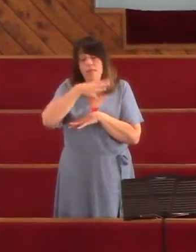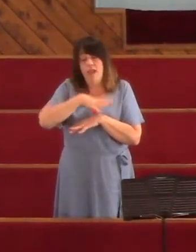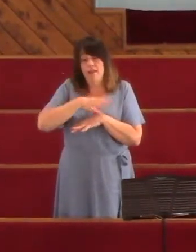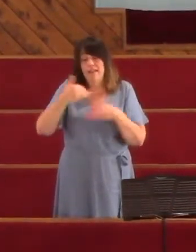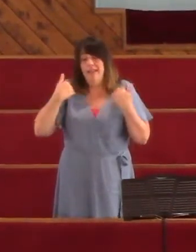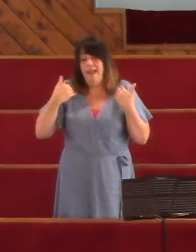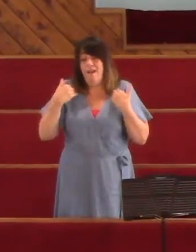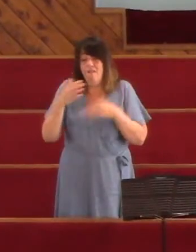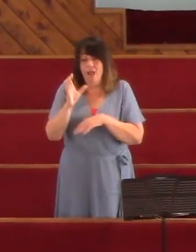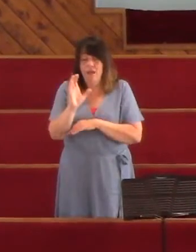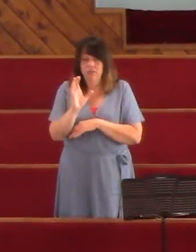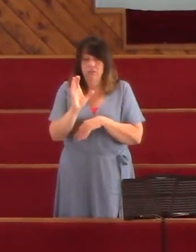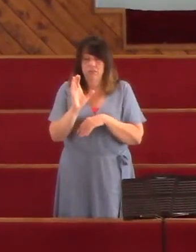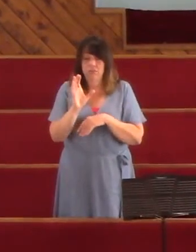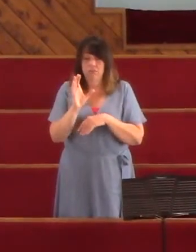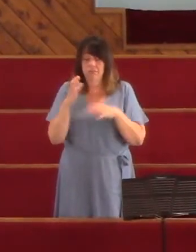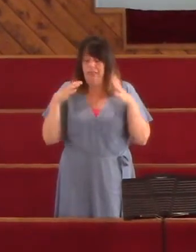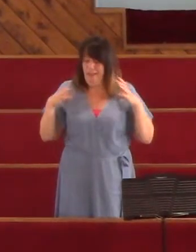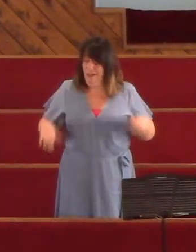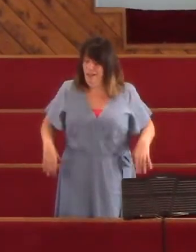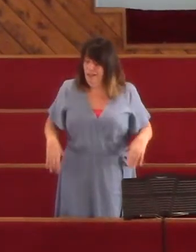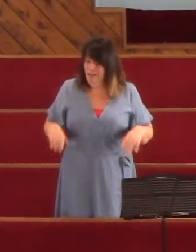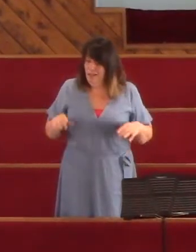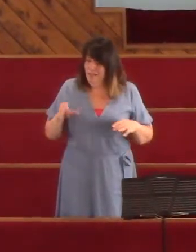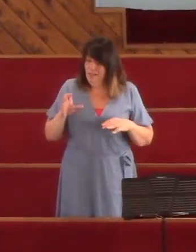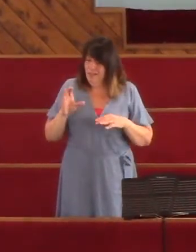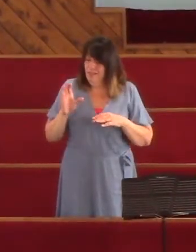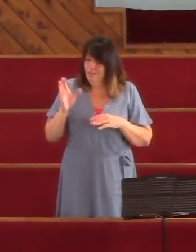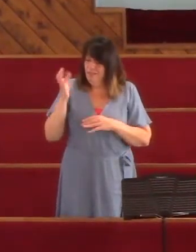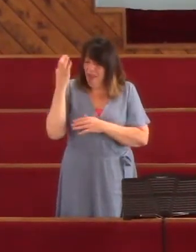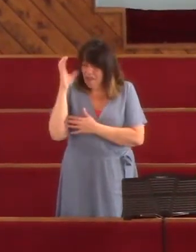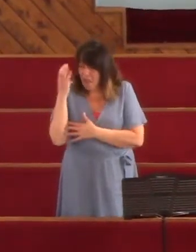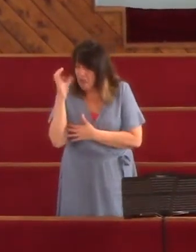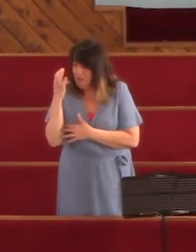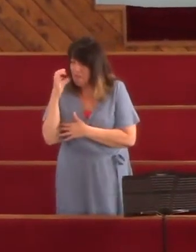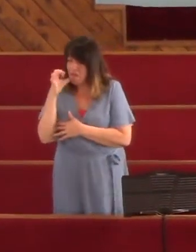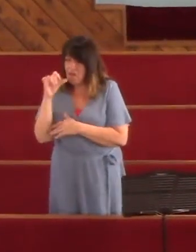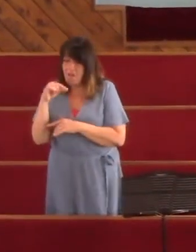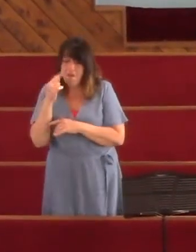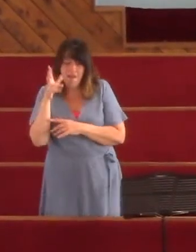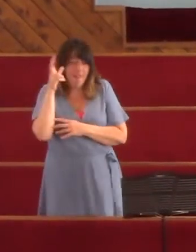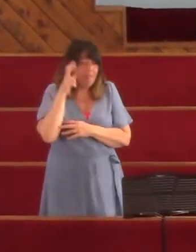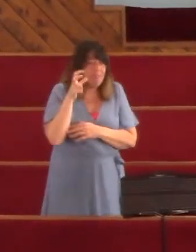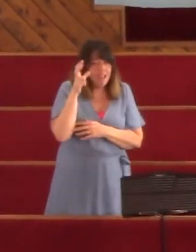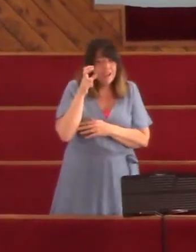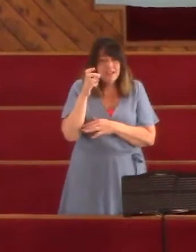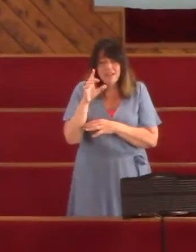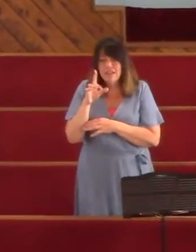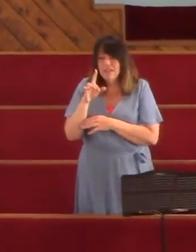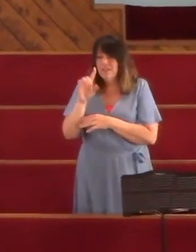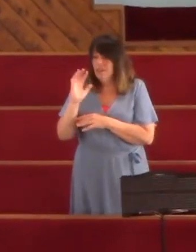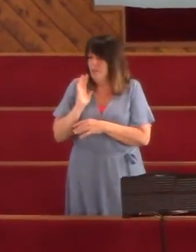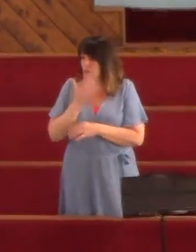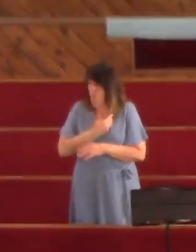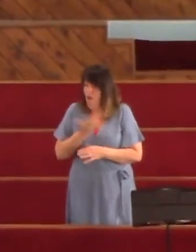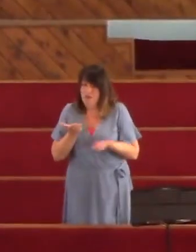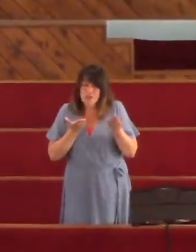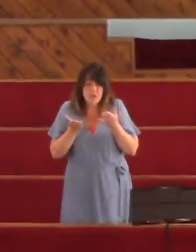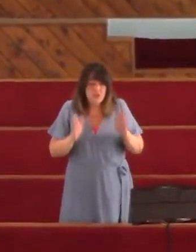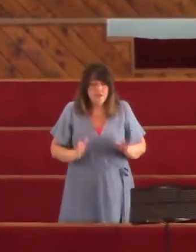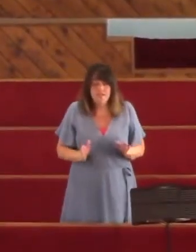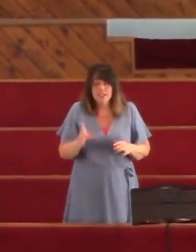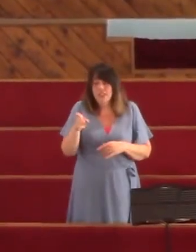that lived close to her, and the cousin, perchance, got to listen to our service this week. She